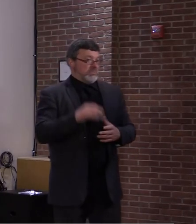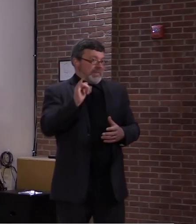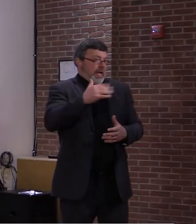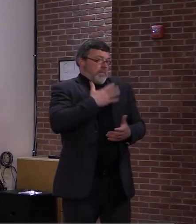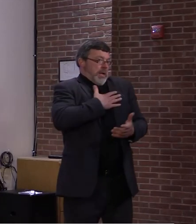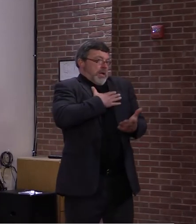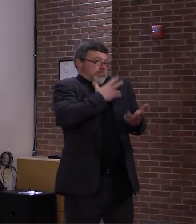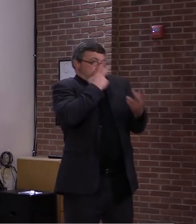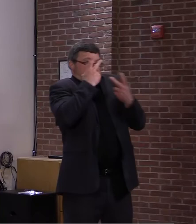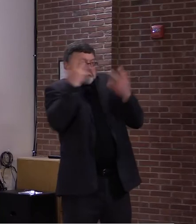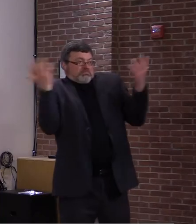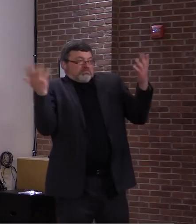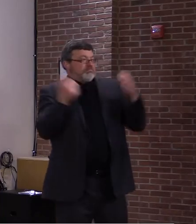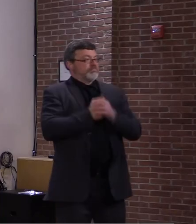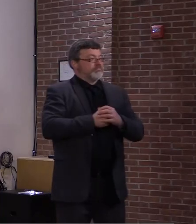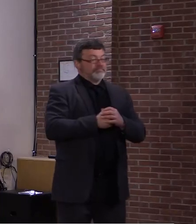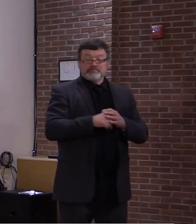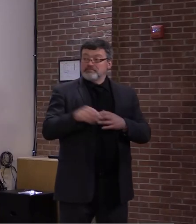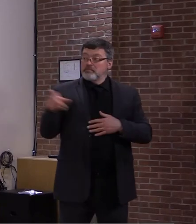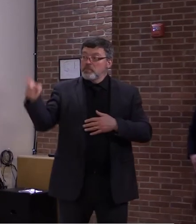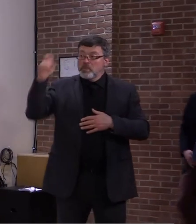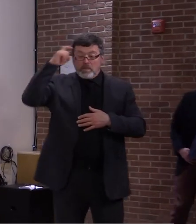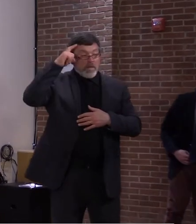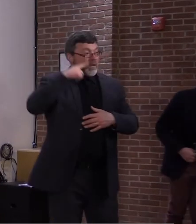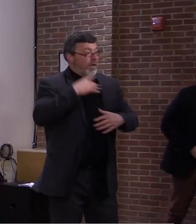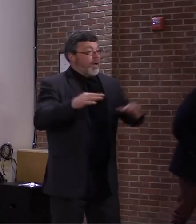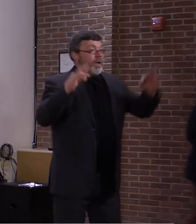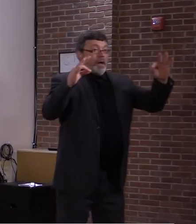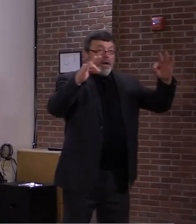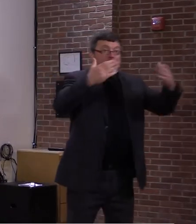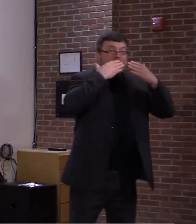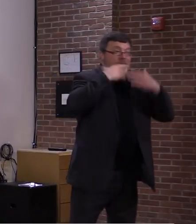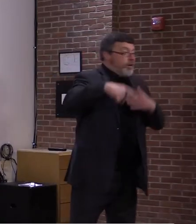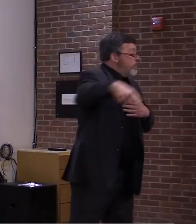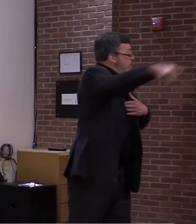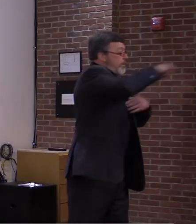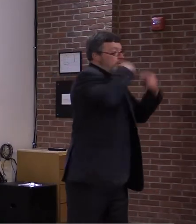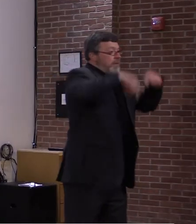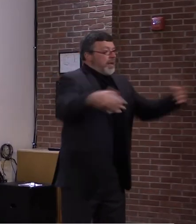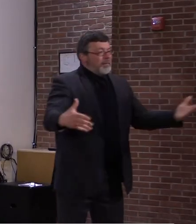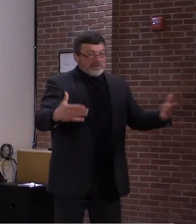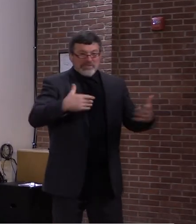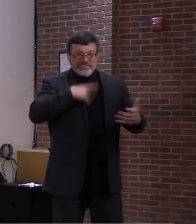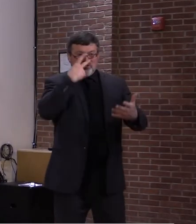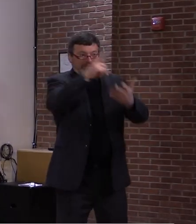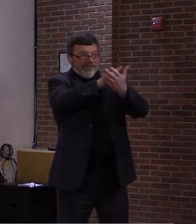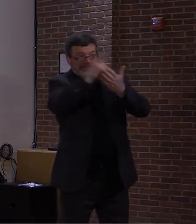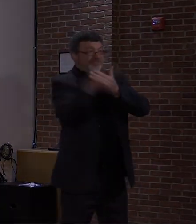Okay, thank you all very much, and we'll see you again next Tuesday.